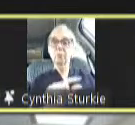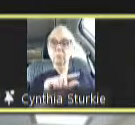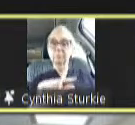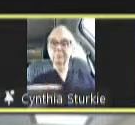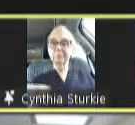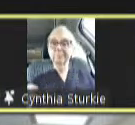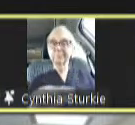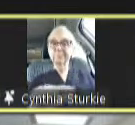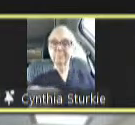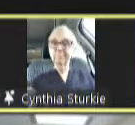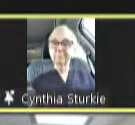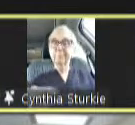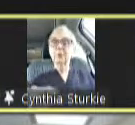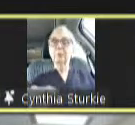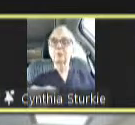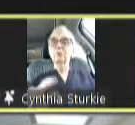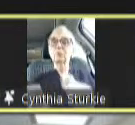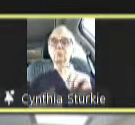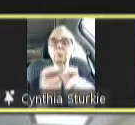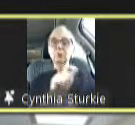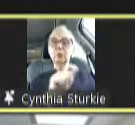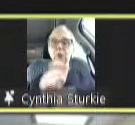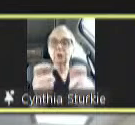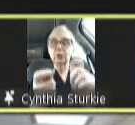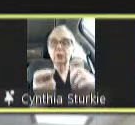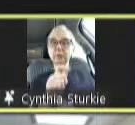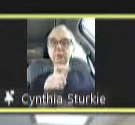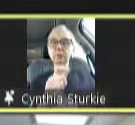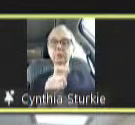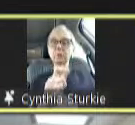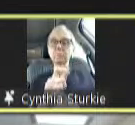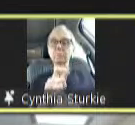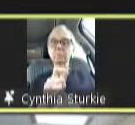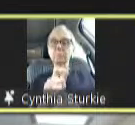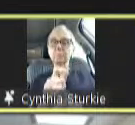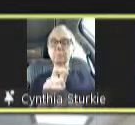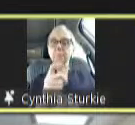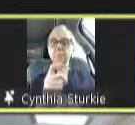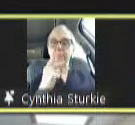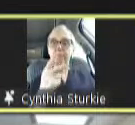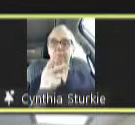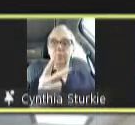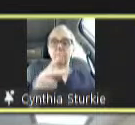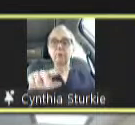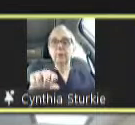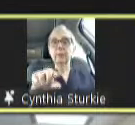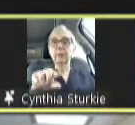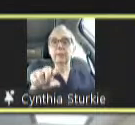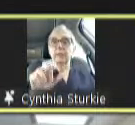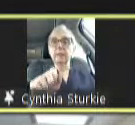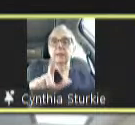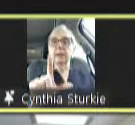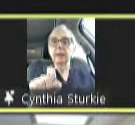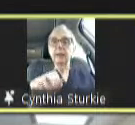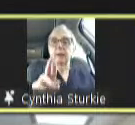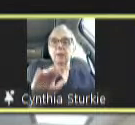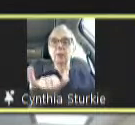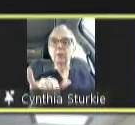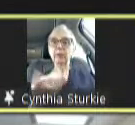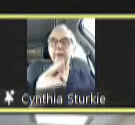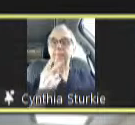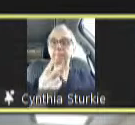between the speakers and the presentation. And we do suggest trying gallery view for the best experience here. So we have these